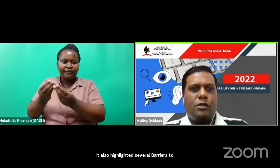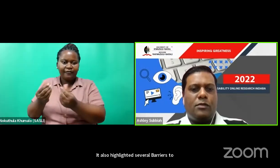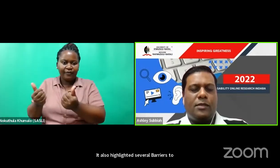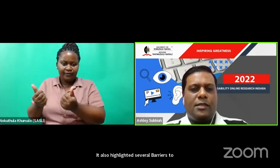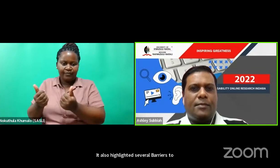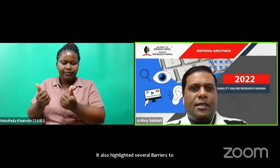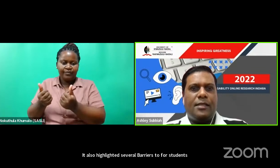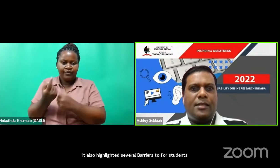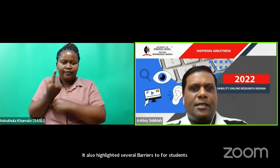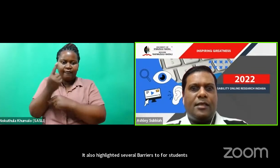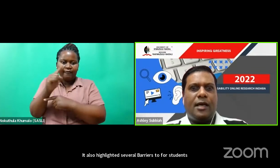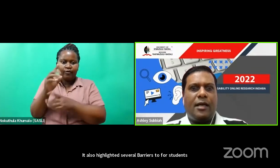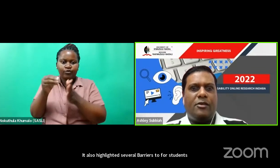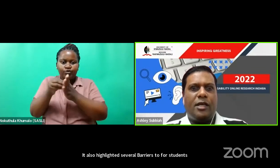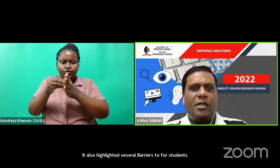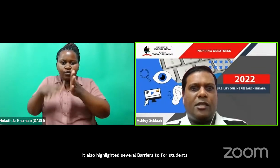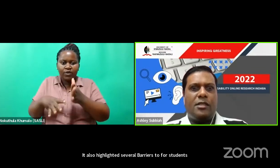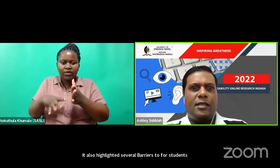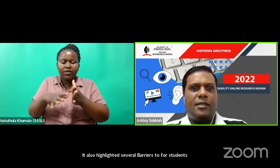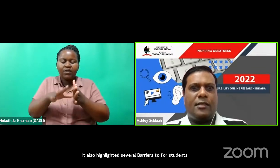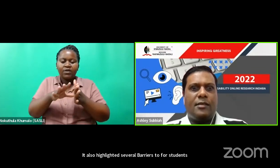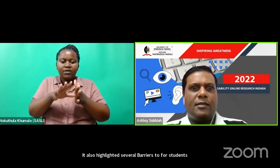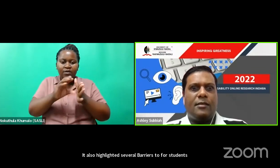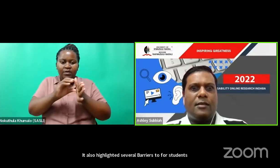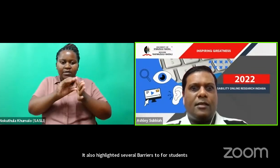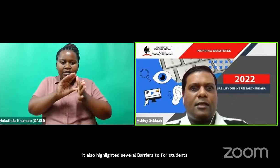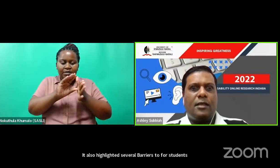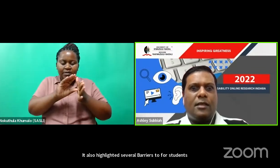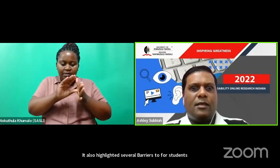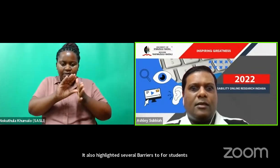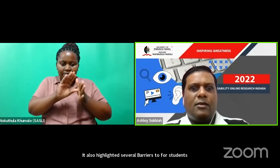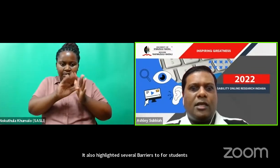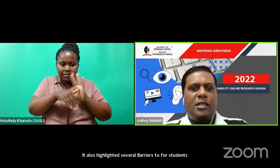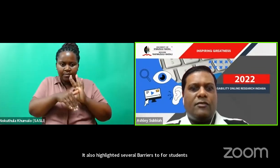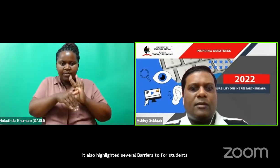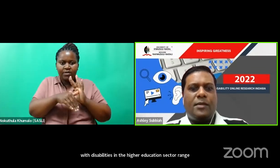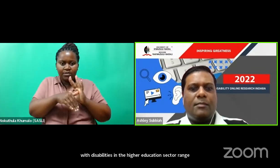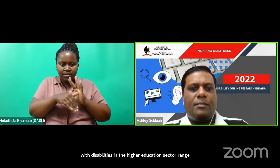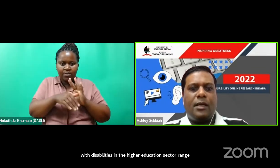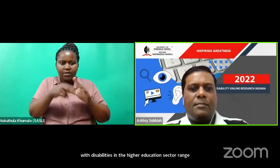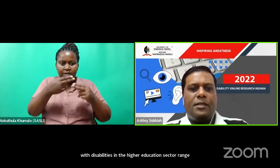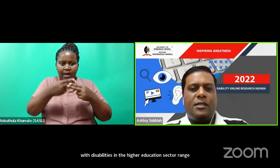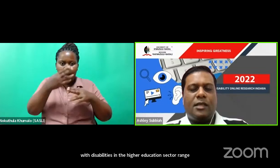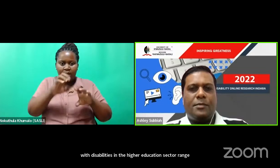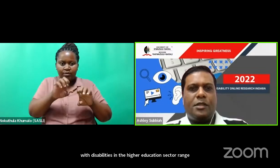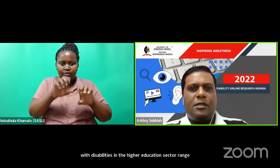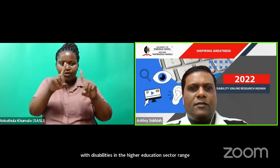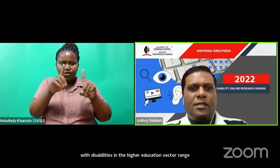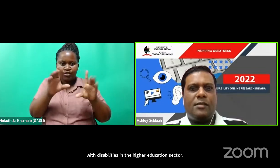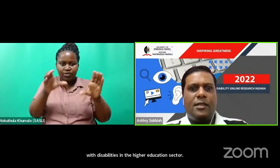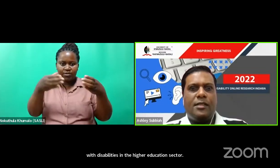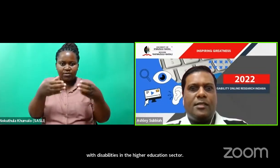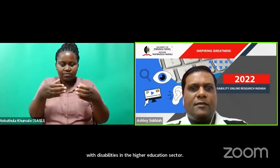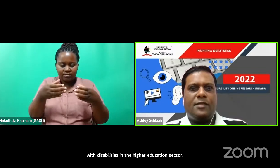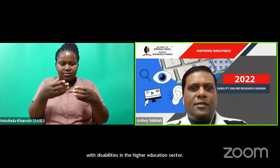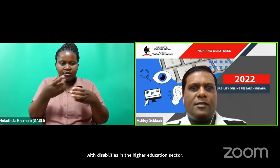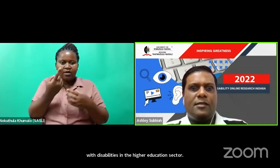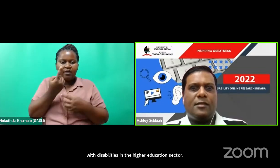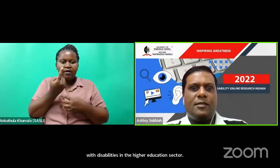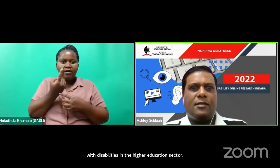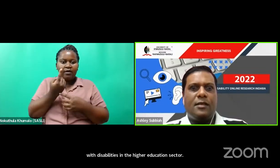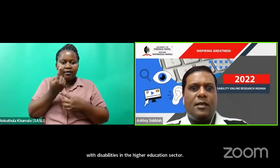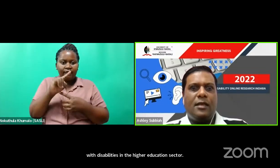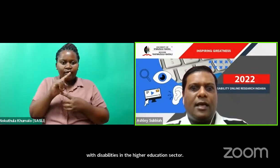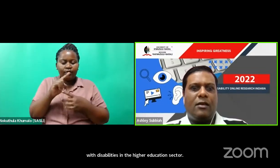for students with disabilities in the higher education sector, ranging from the abrupt disruption of disability